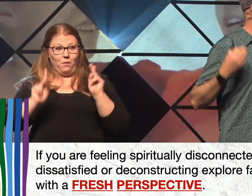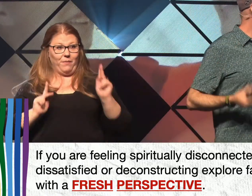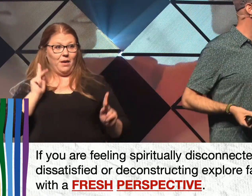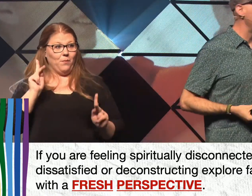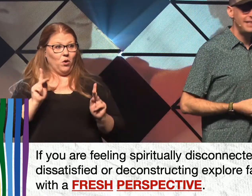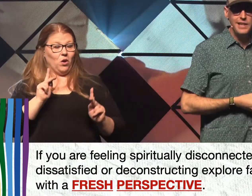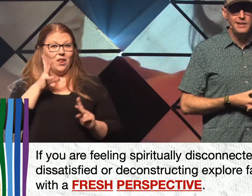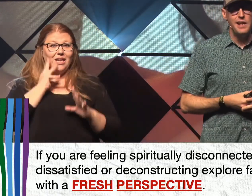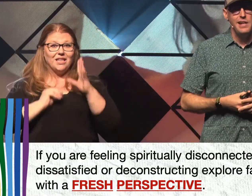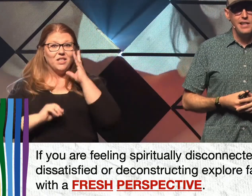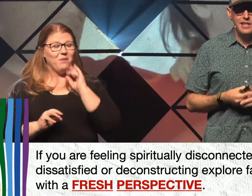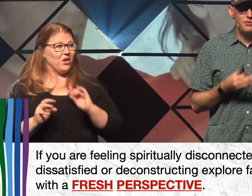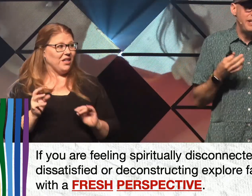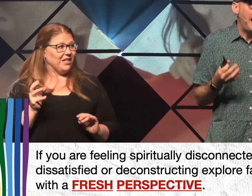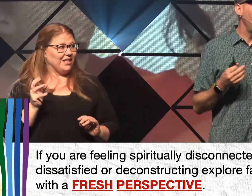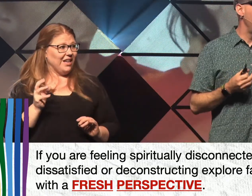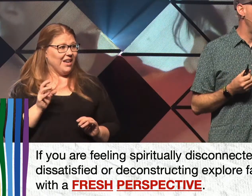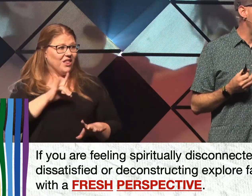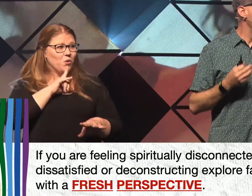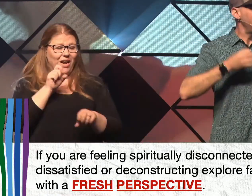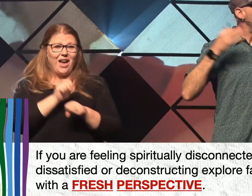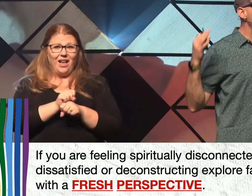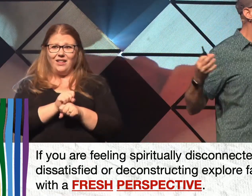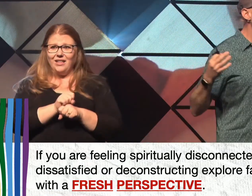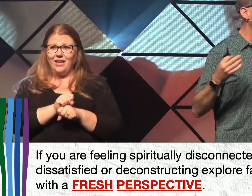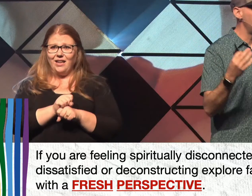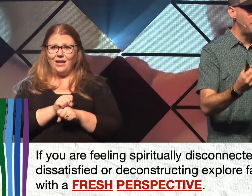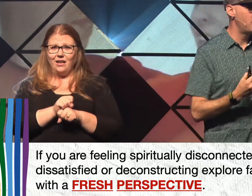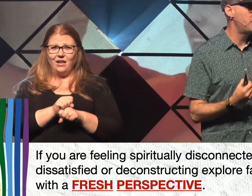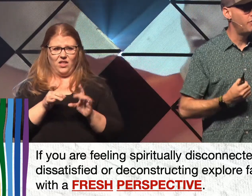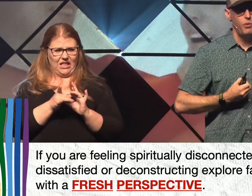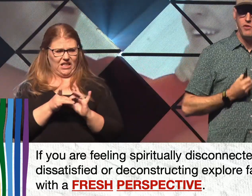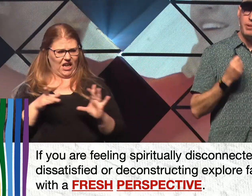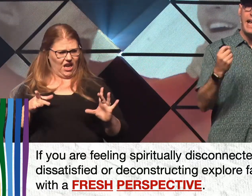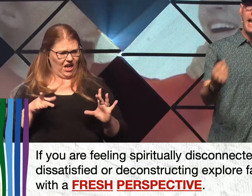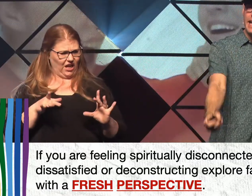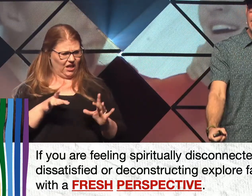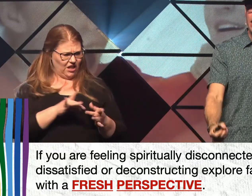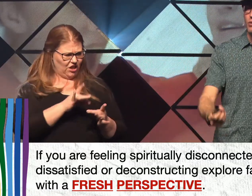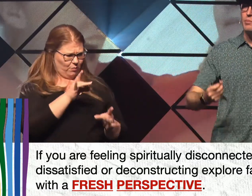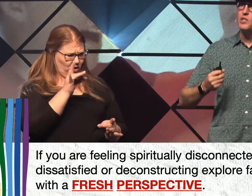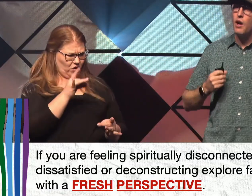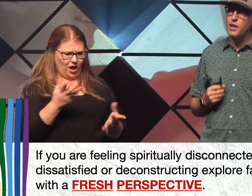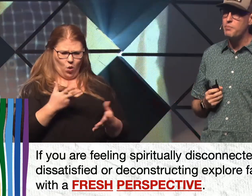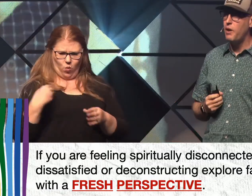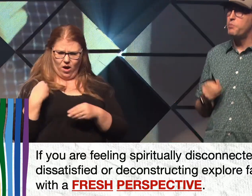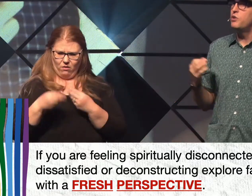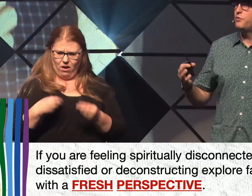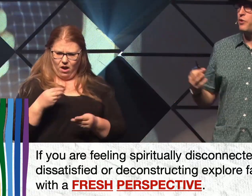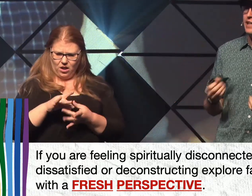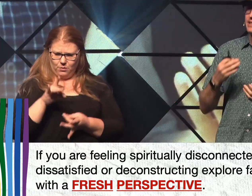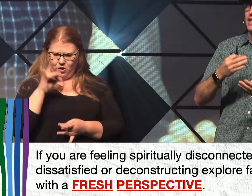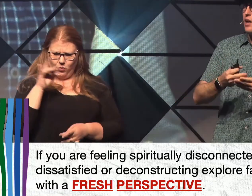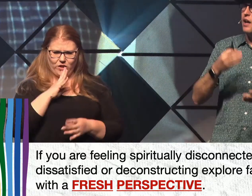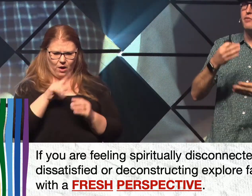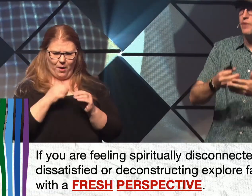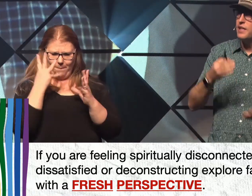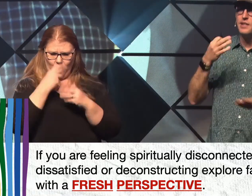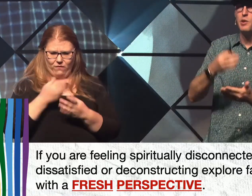are experiencing this reality of there is a disconnect spiritually of what we've been handed in the way we talk about beautiful